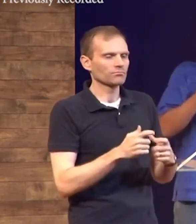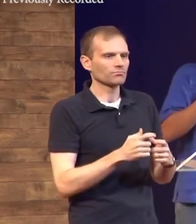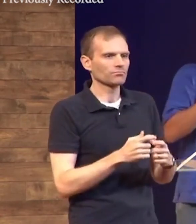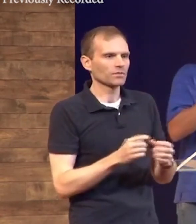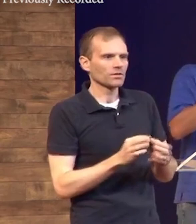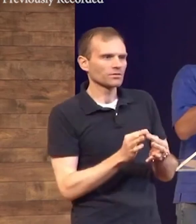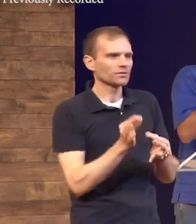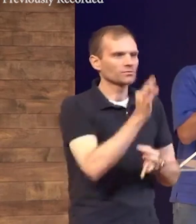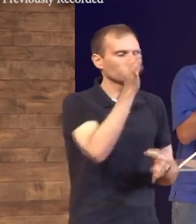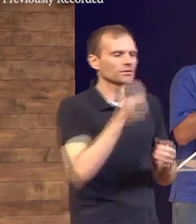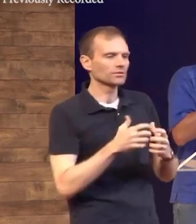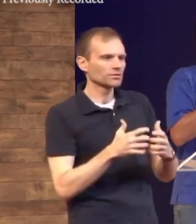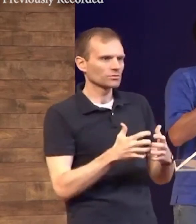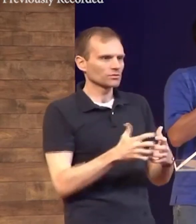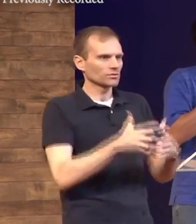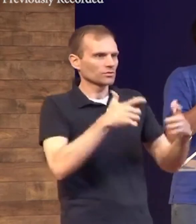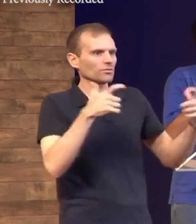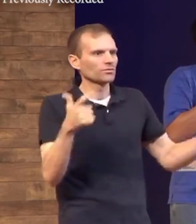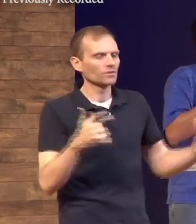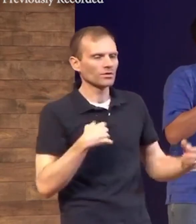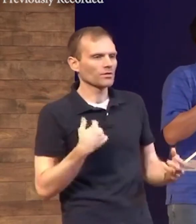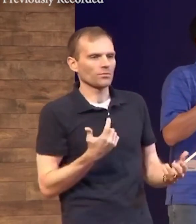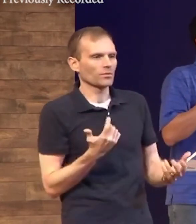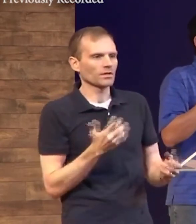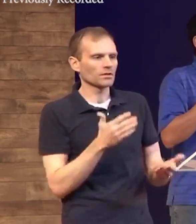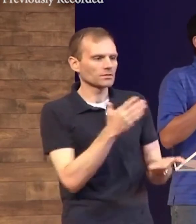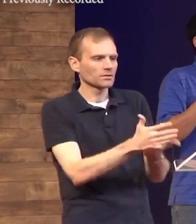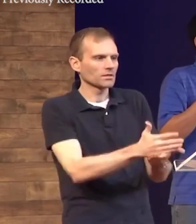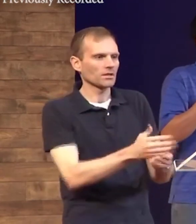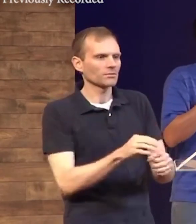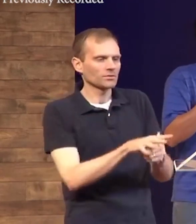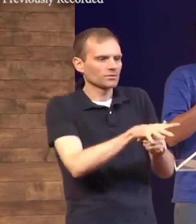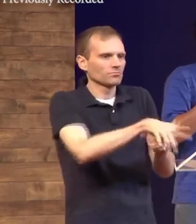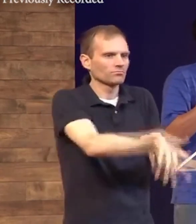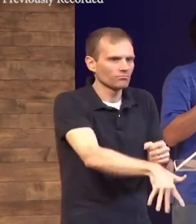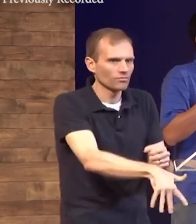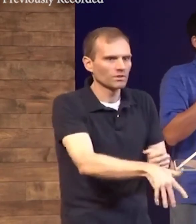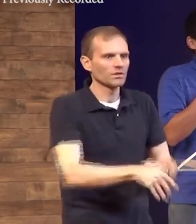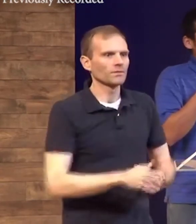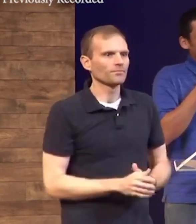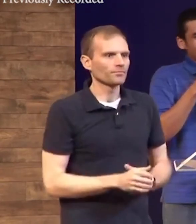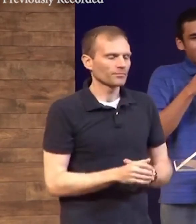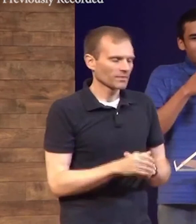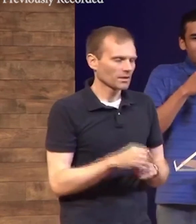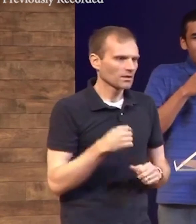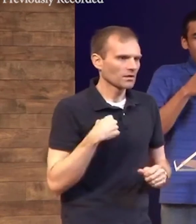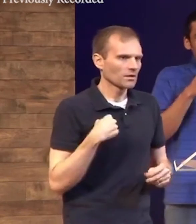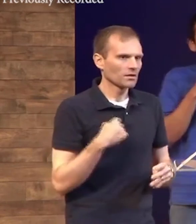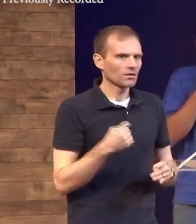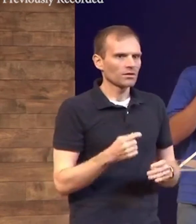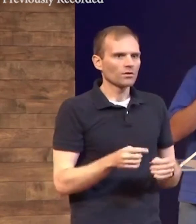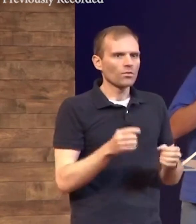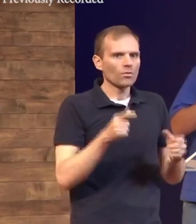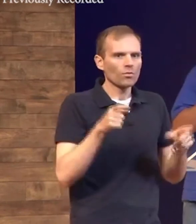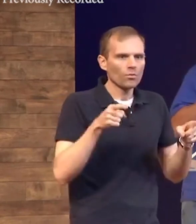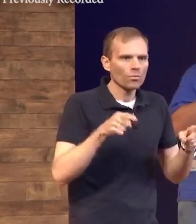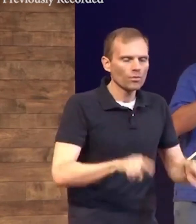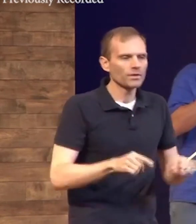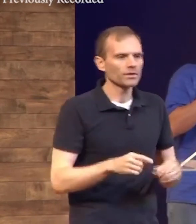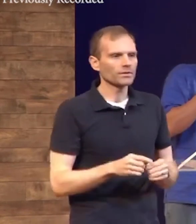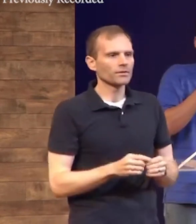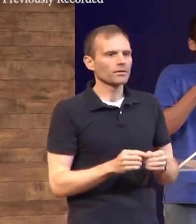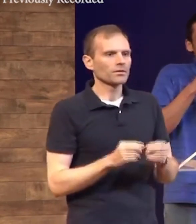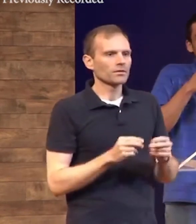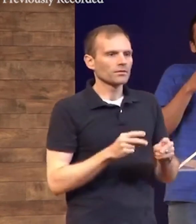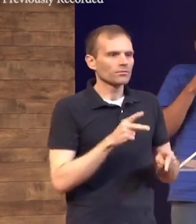we have to. It's not even just a matter of like naturally, oh, as people come across to us, we share the Spirit with them. No,